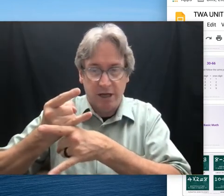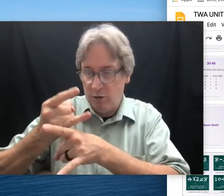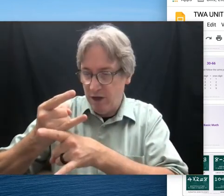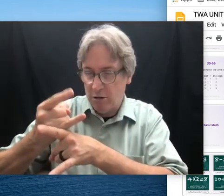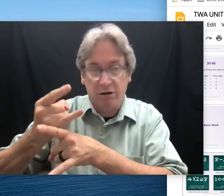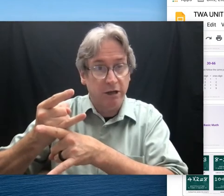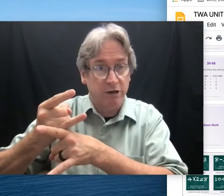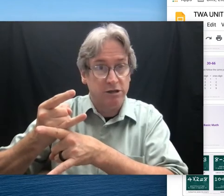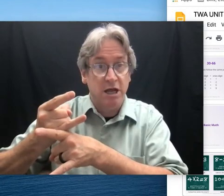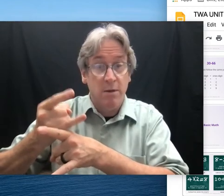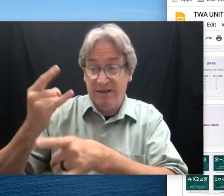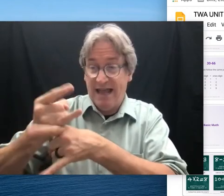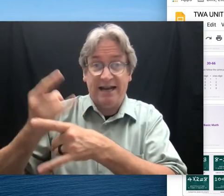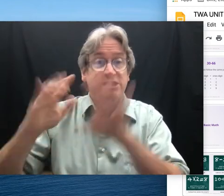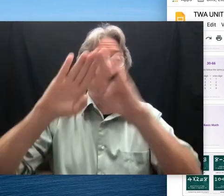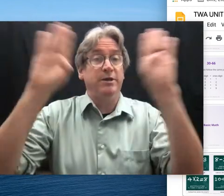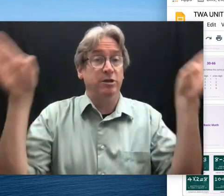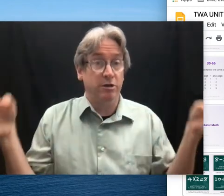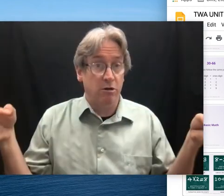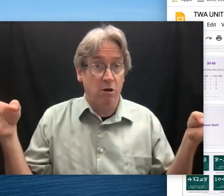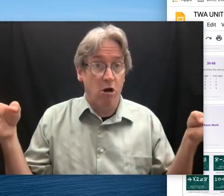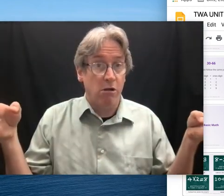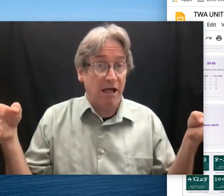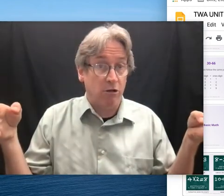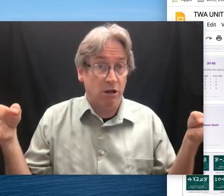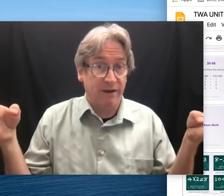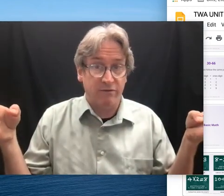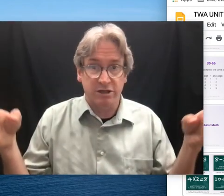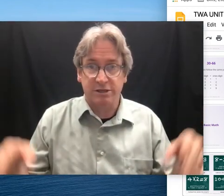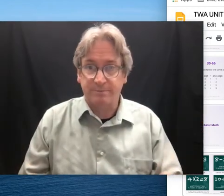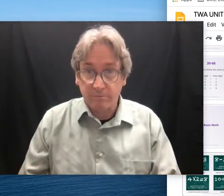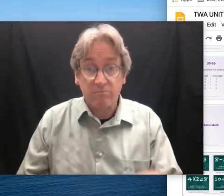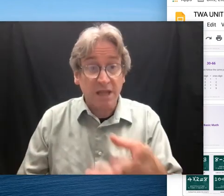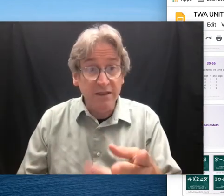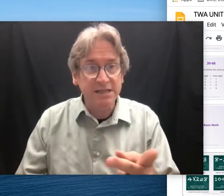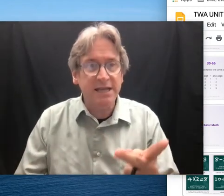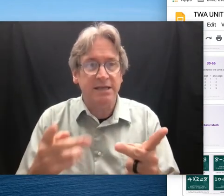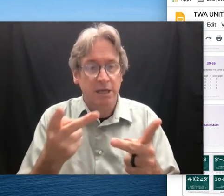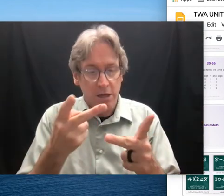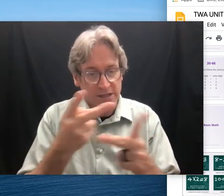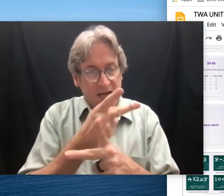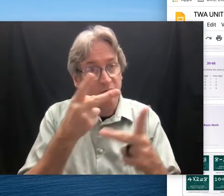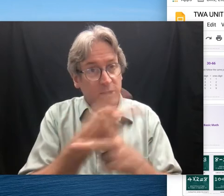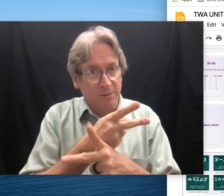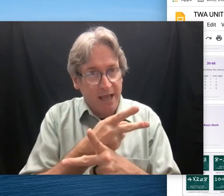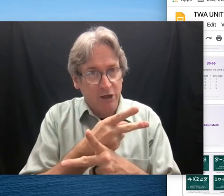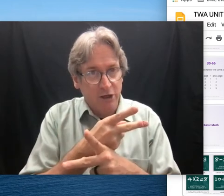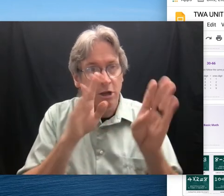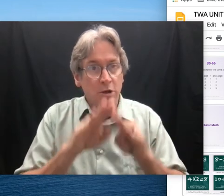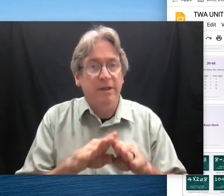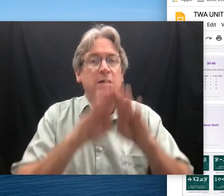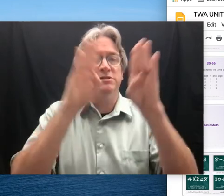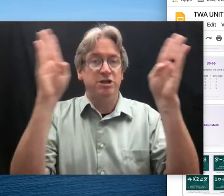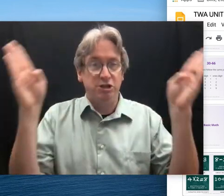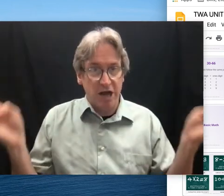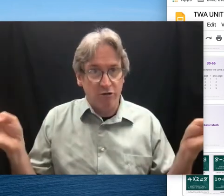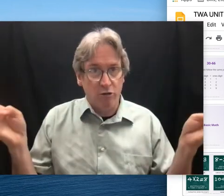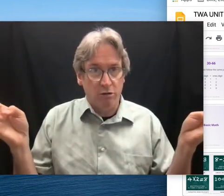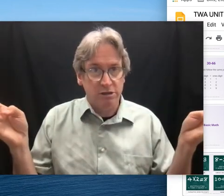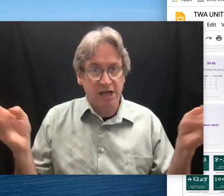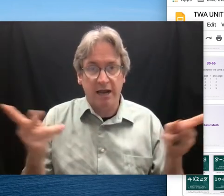or something, the hard liquors. But that gets to be all alcoholic beverages. In this case, the sign for multiplication becomes